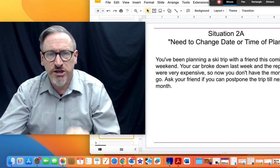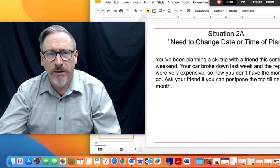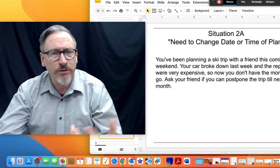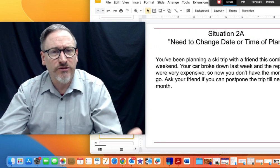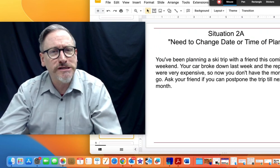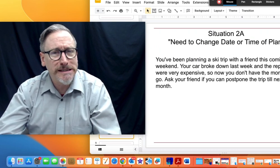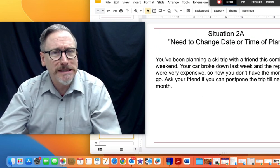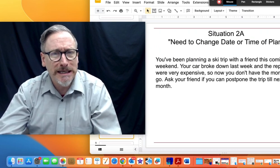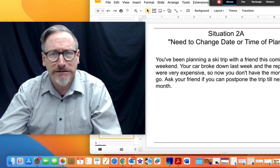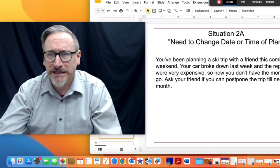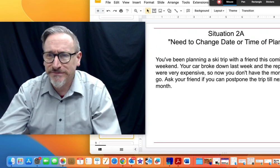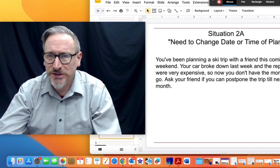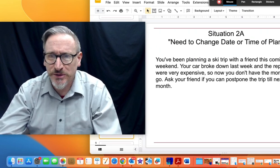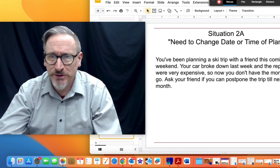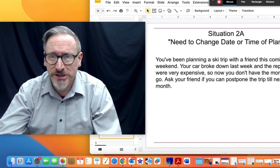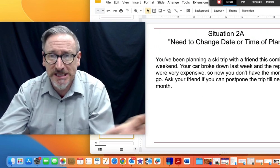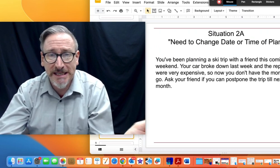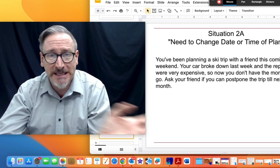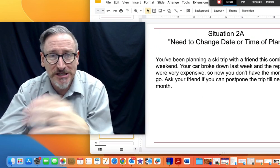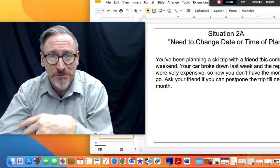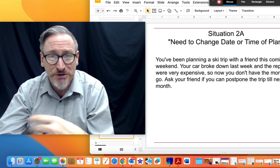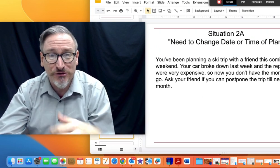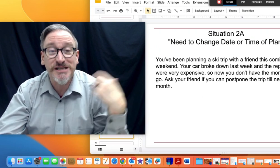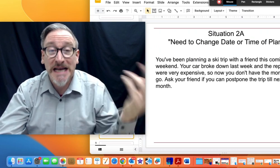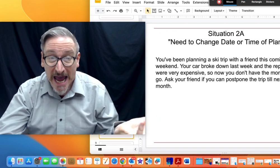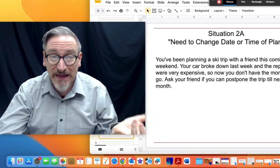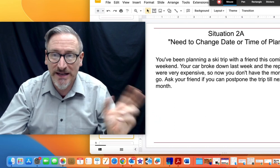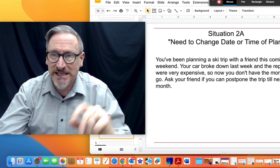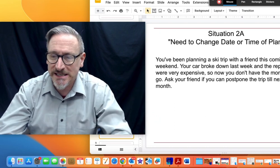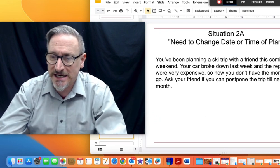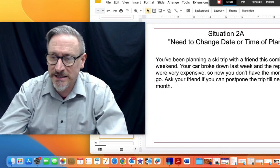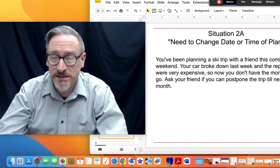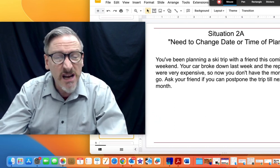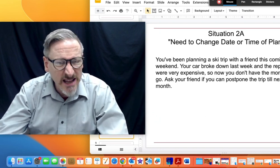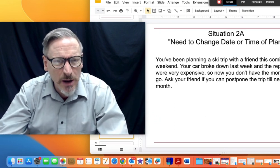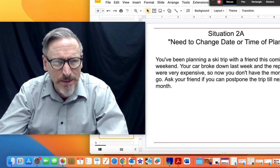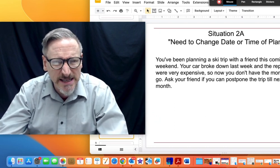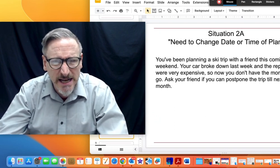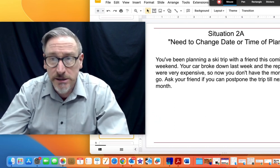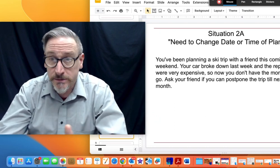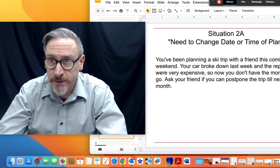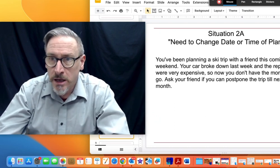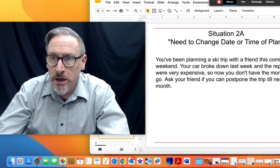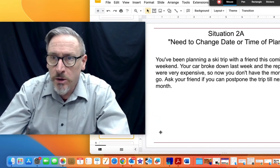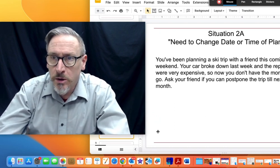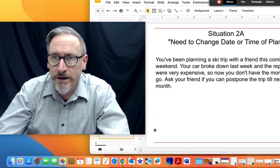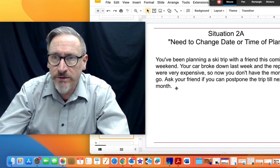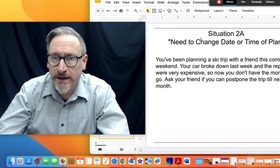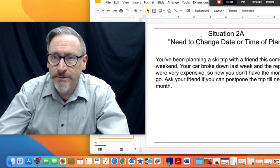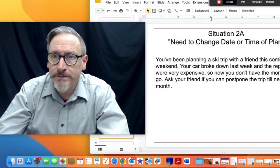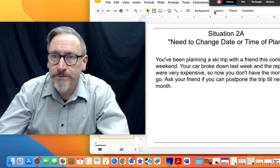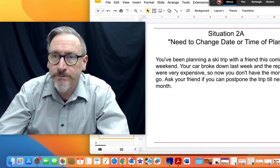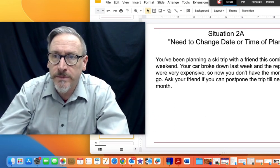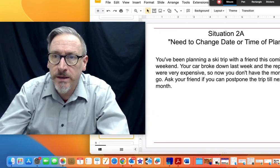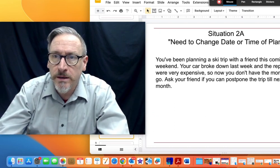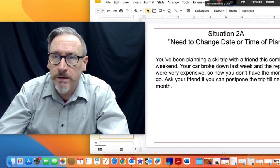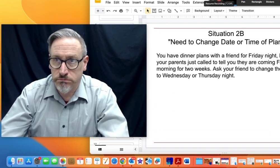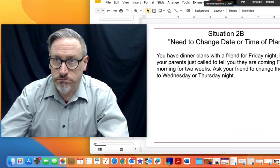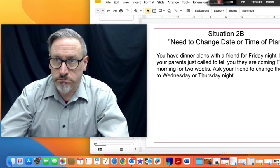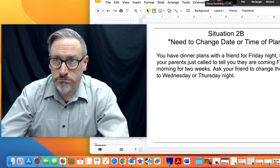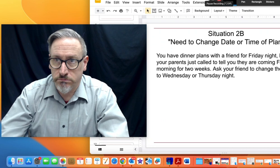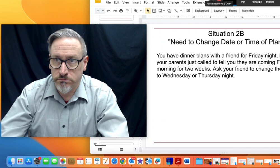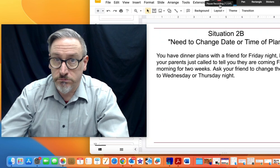I should probably reverse these slides, right? So you see the description first and then see the sentence. That would make sense. Why don't I do that?